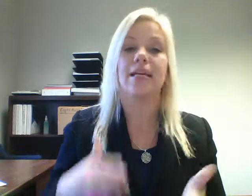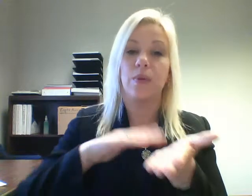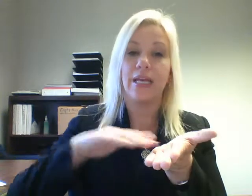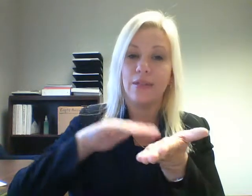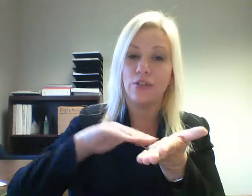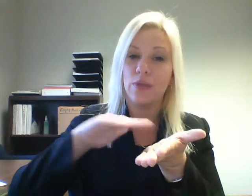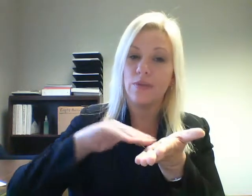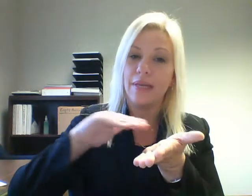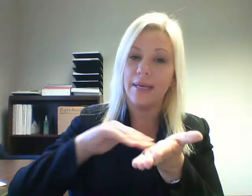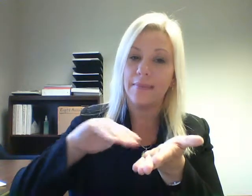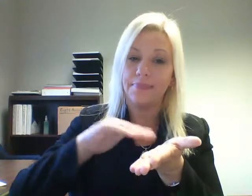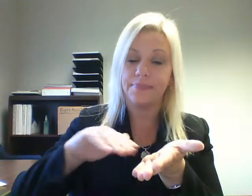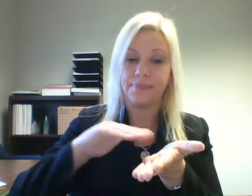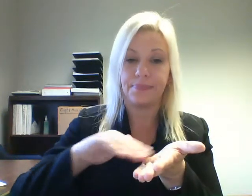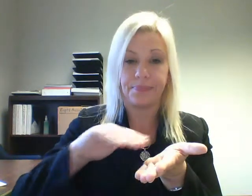one. Excuse me.